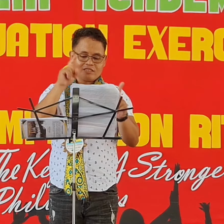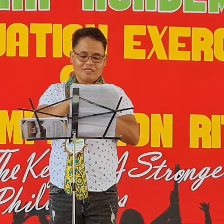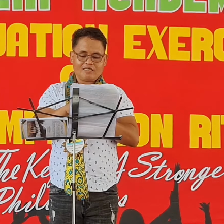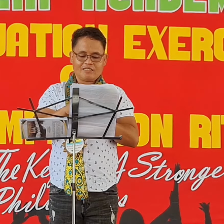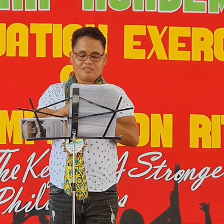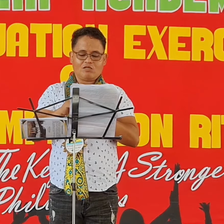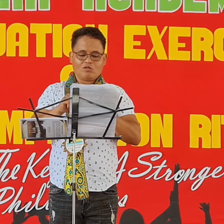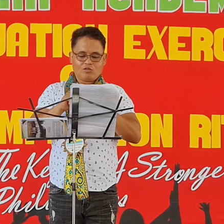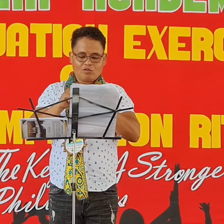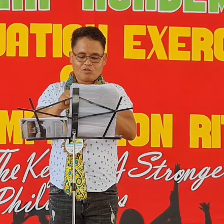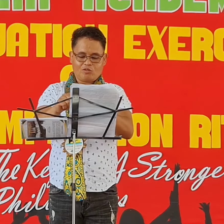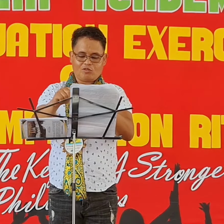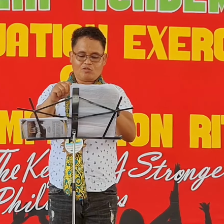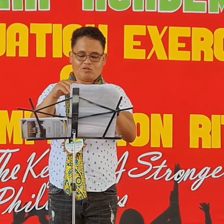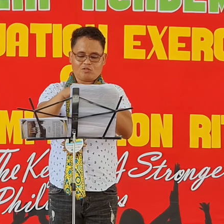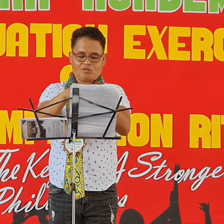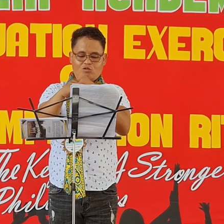When my sisters were still in school.